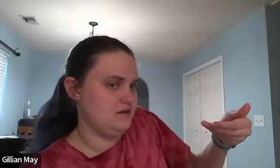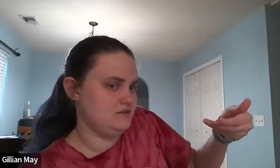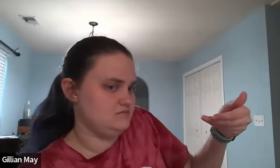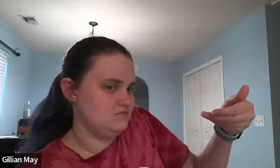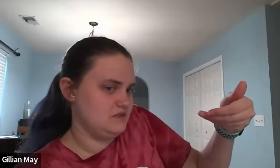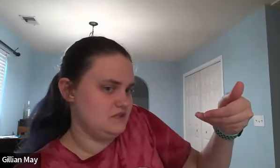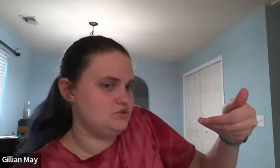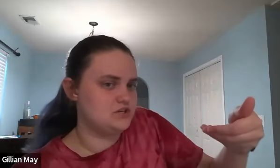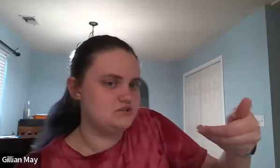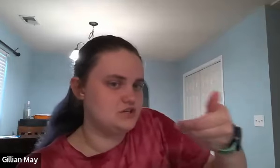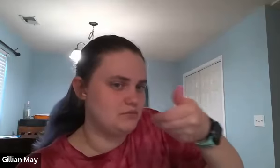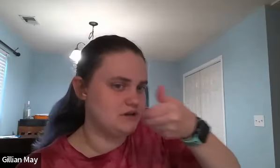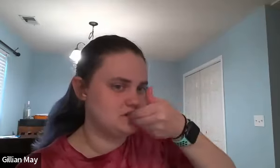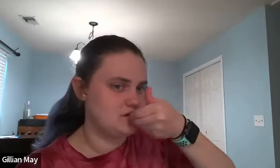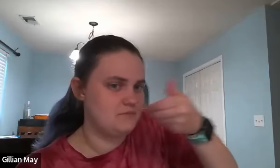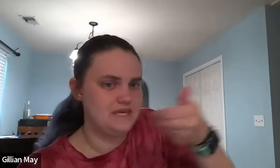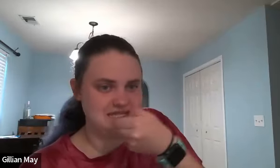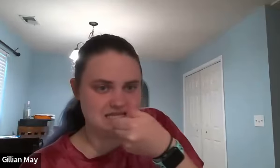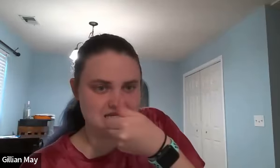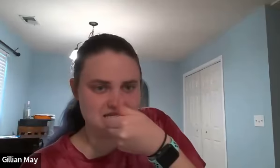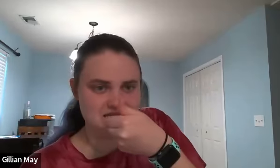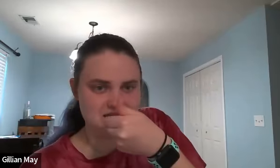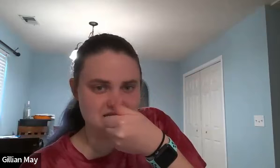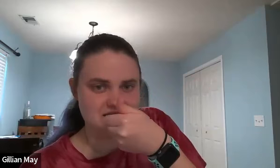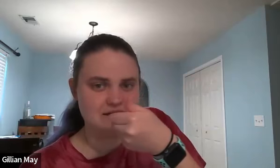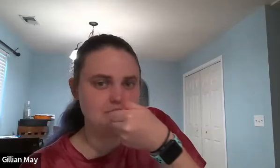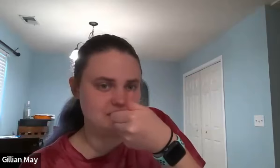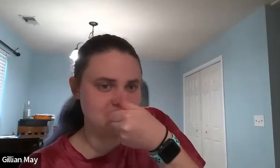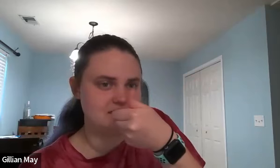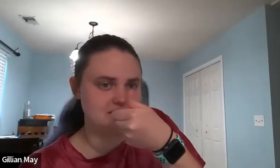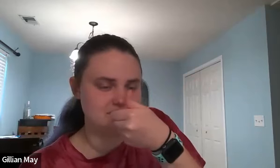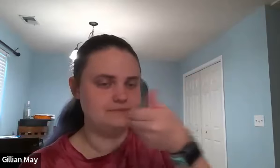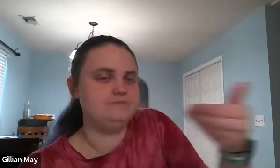know. And what you're going to do is you're going to bring it to your mouth. Pizza. Pizza.